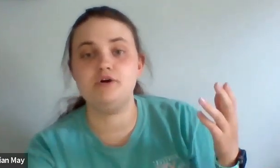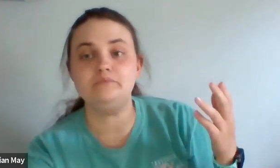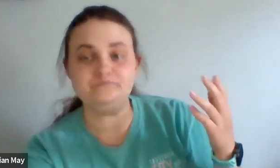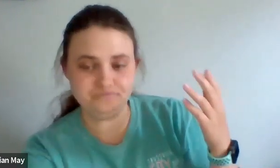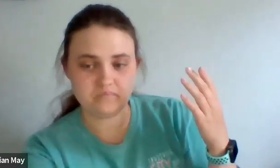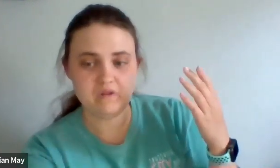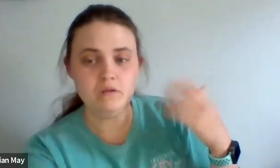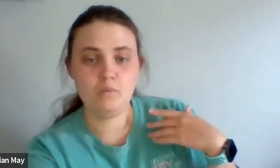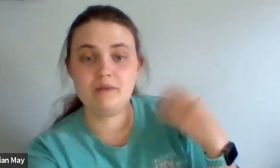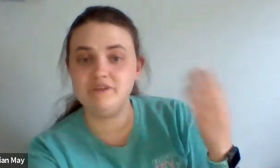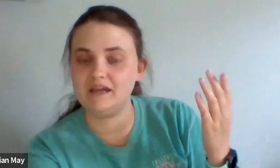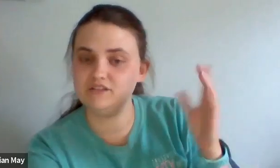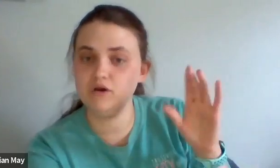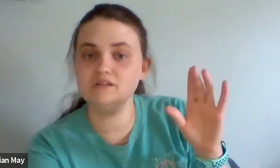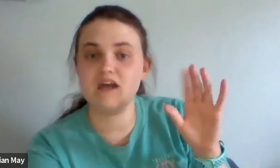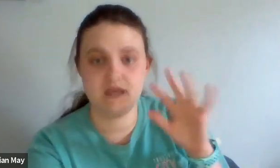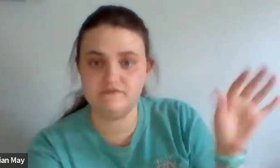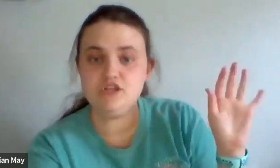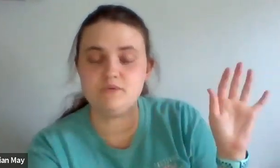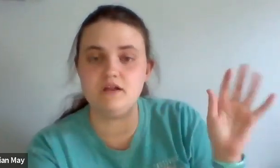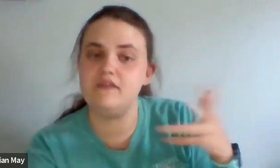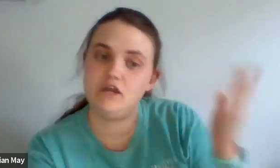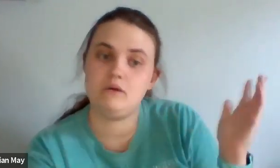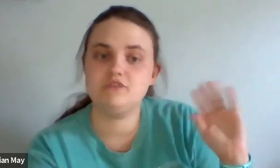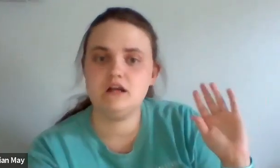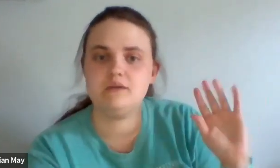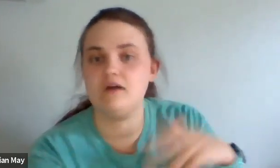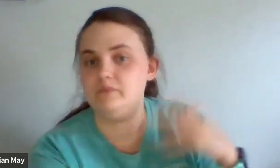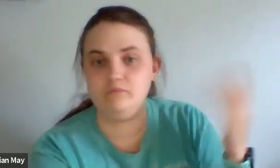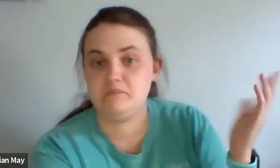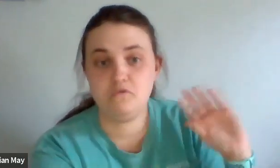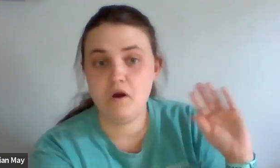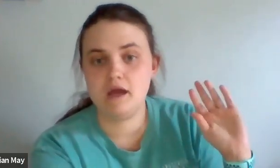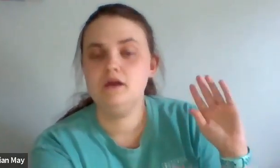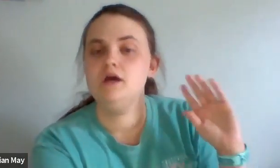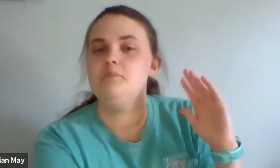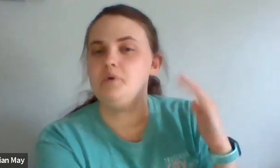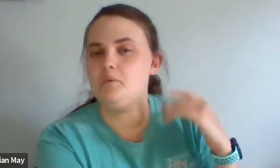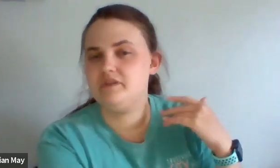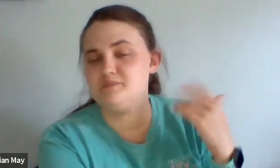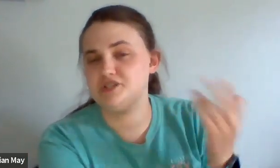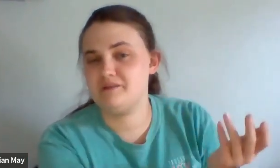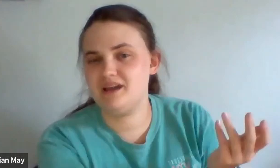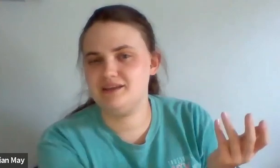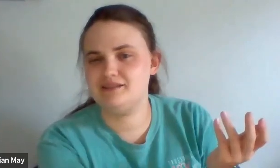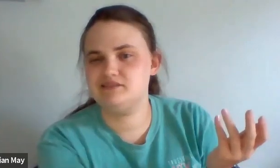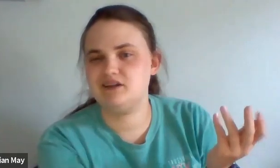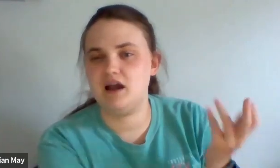so when I'm with like adults, I can finger spell it and they know what I'm talking about. We can move on. But with especially like my kids,